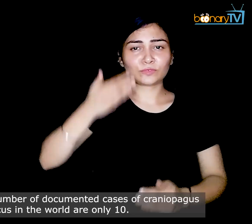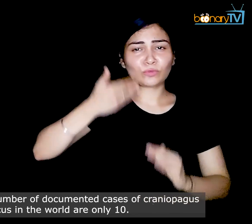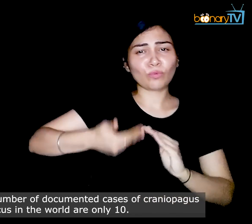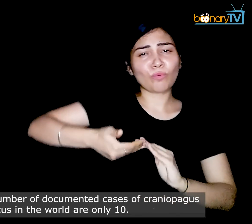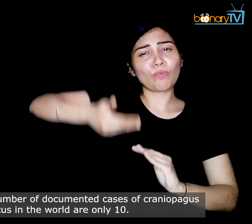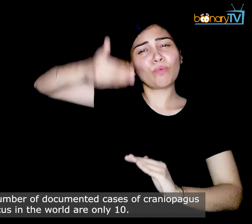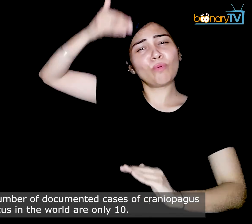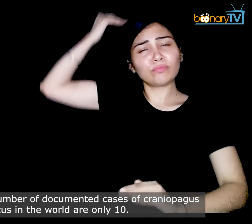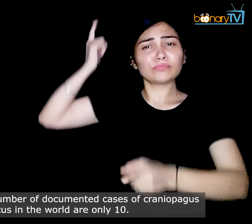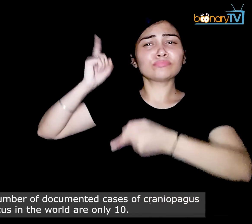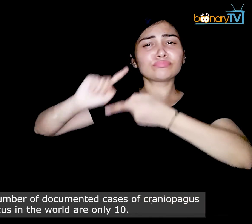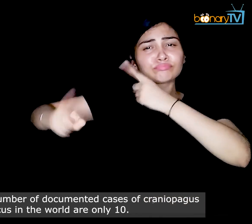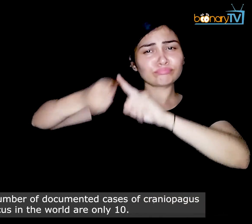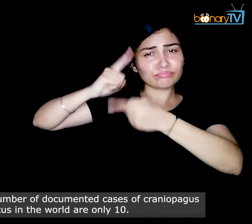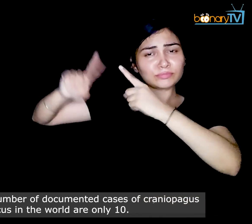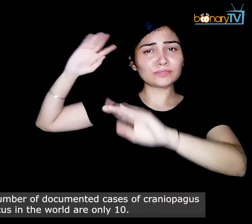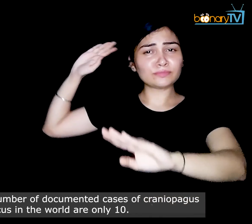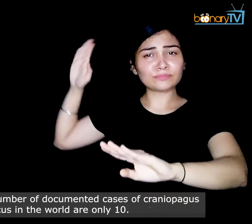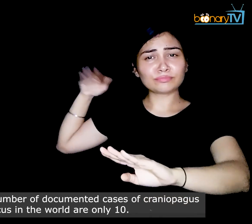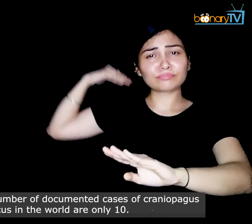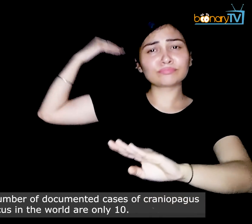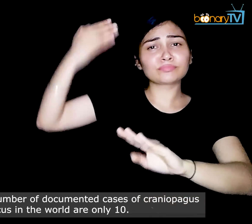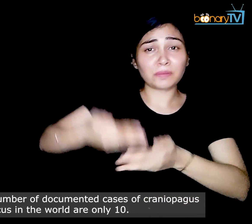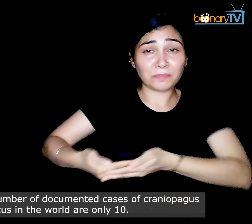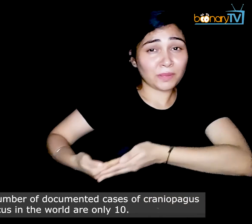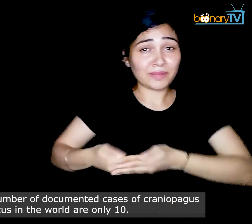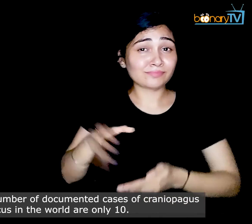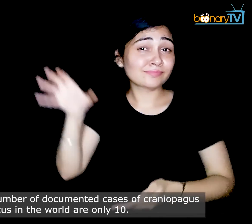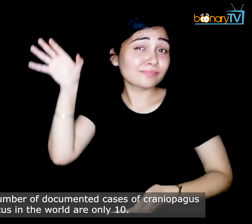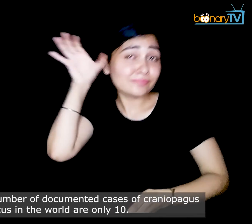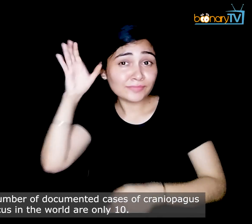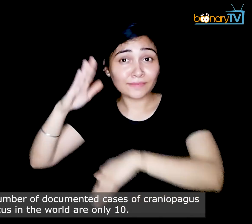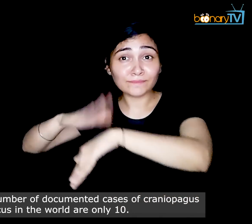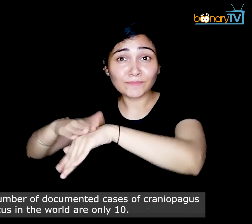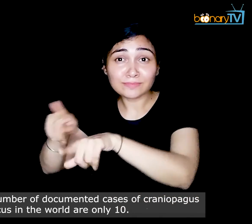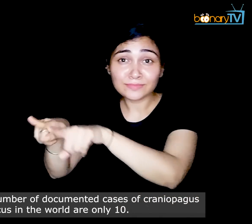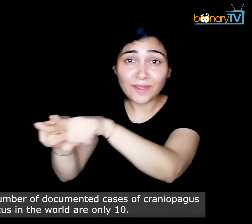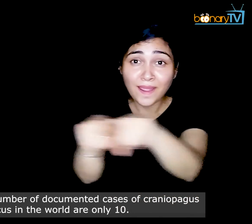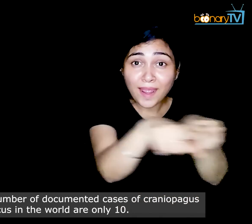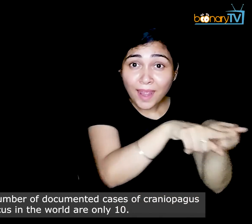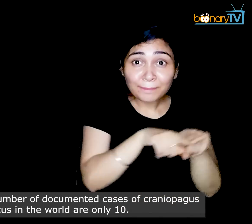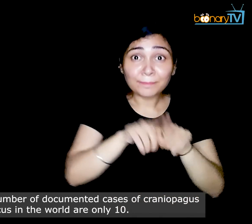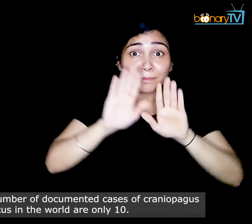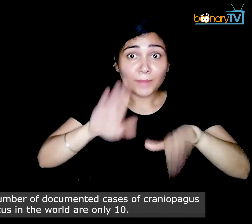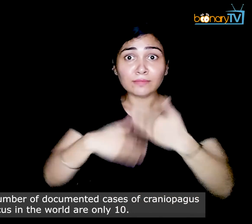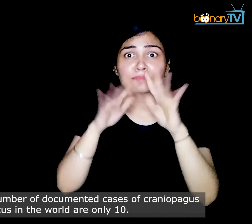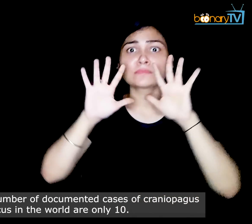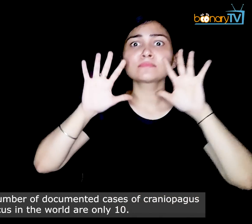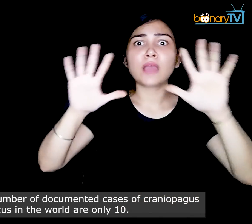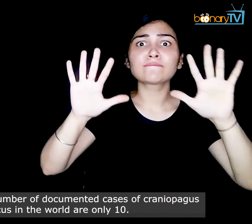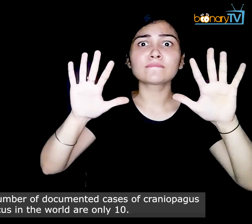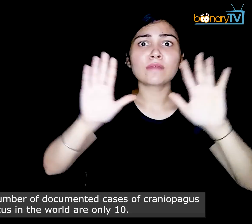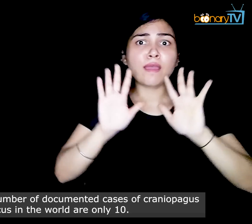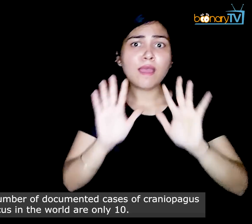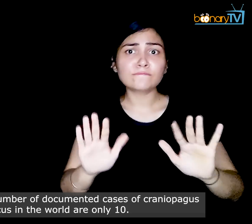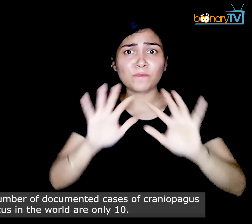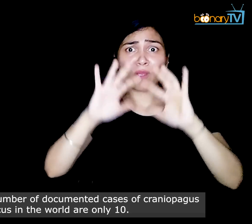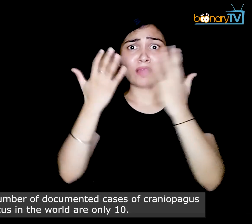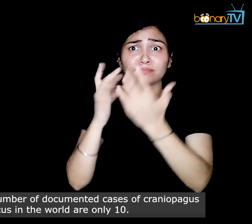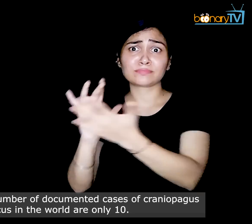So far in history, the number of documented cases of Craniopagus parasiticus in the world are only